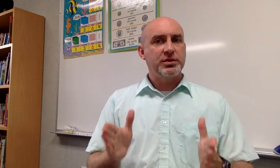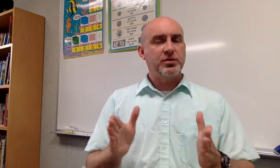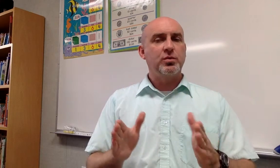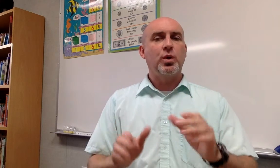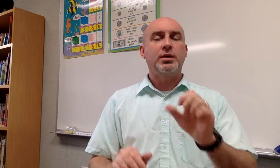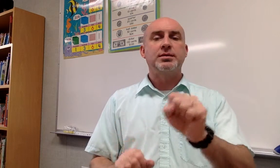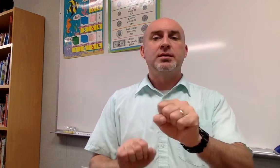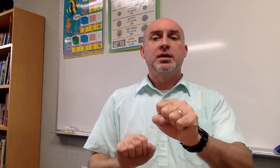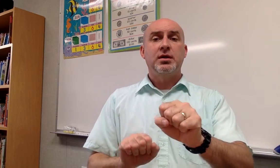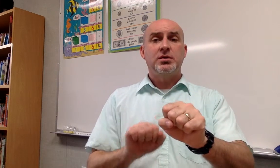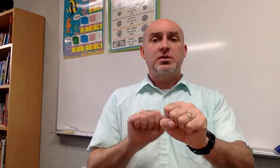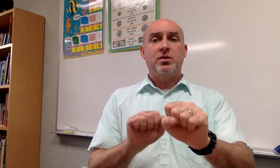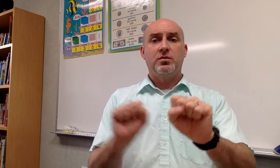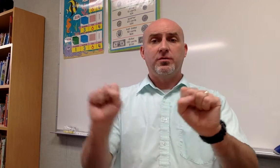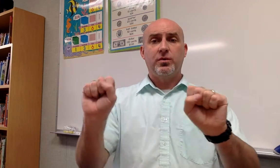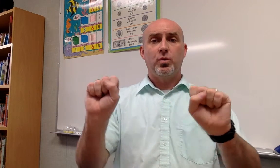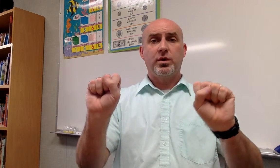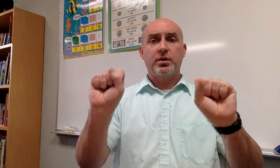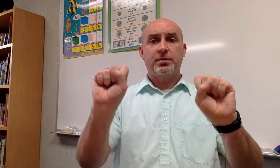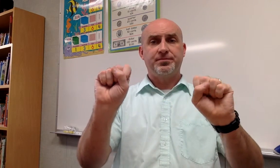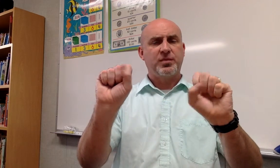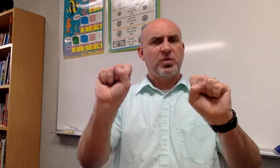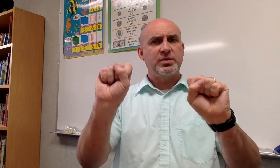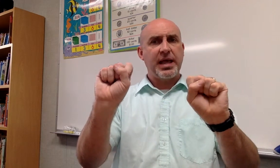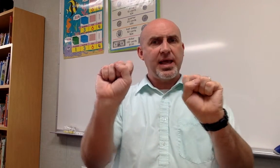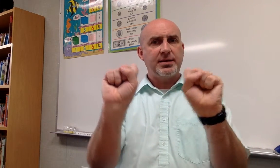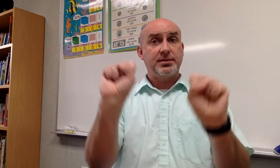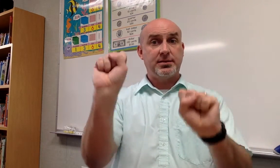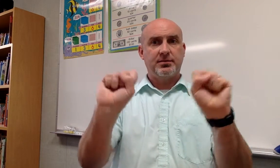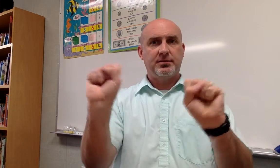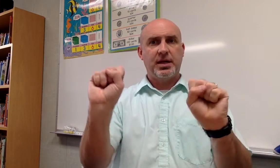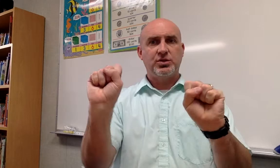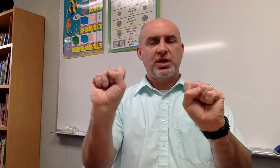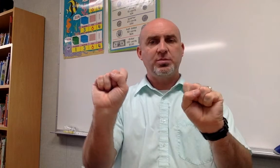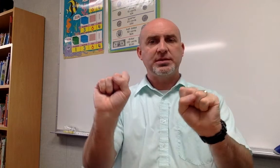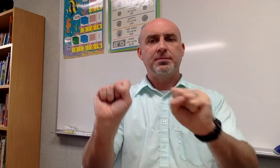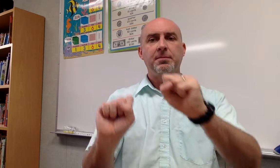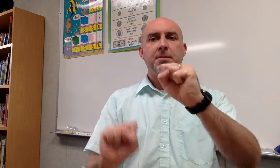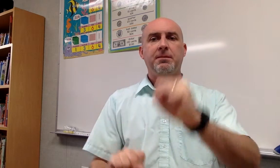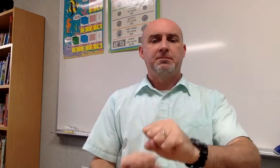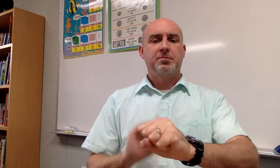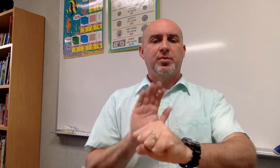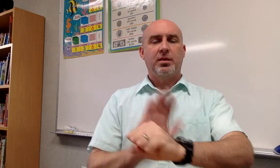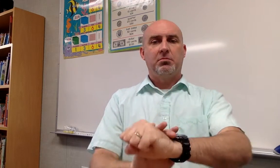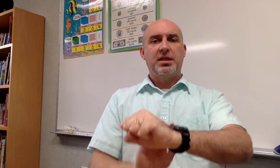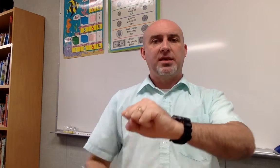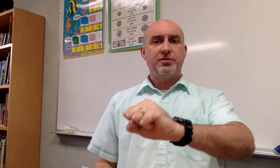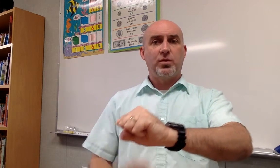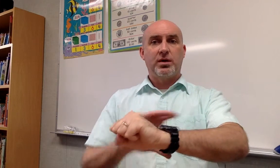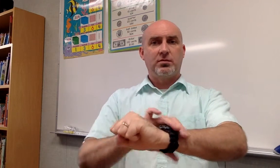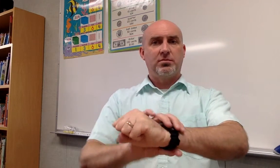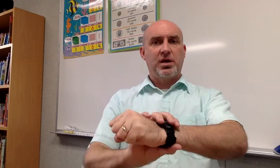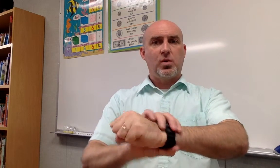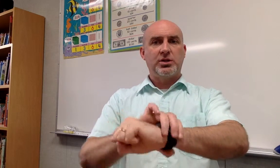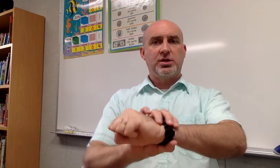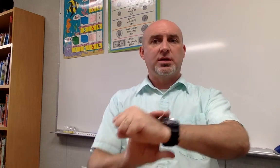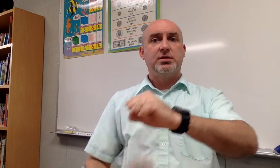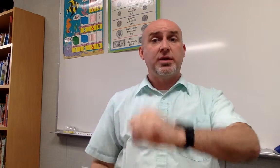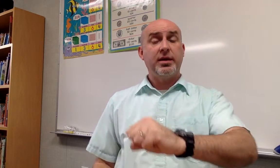who works. So for work, use S, hand shapes. My left one with my watch on is right